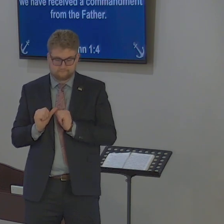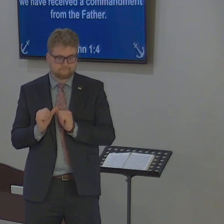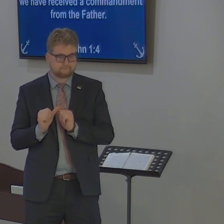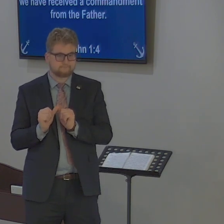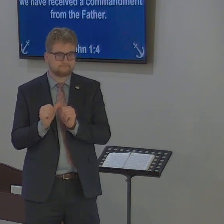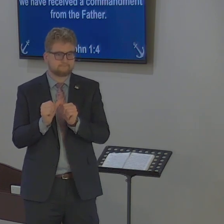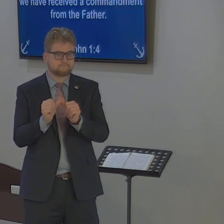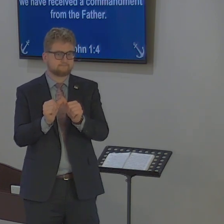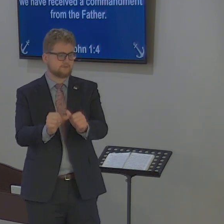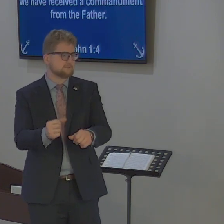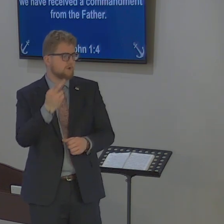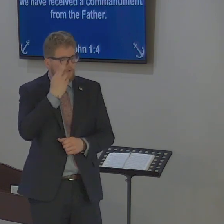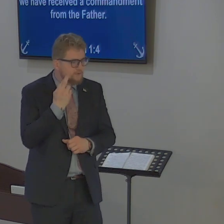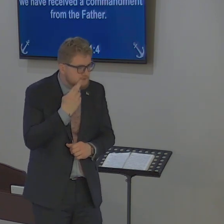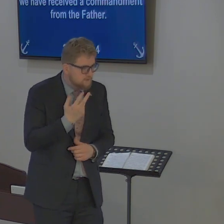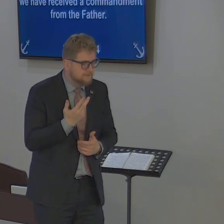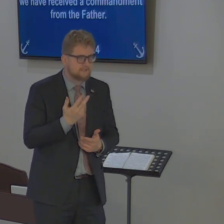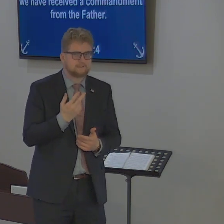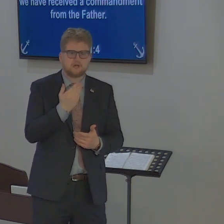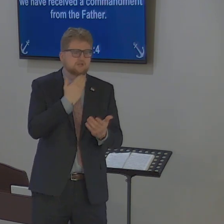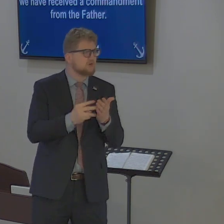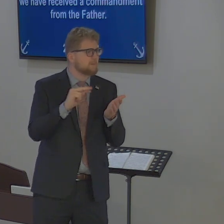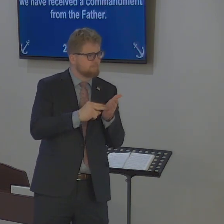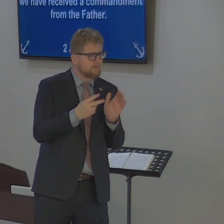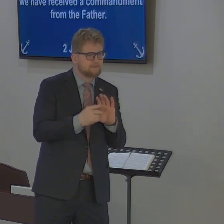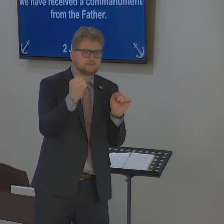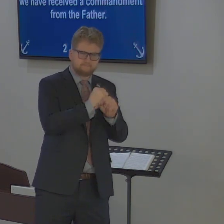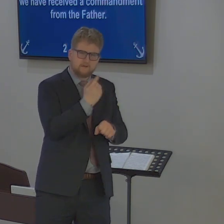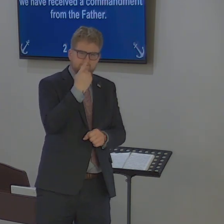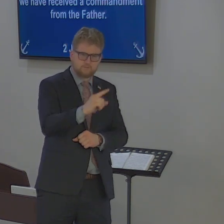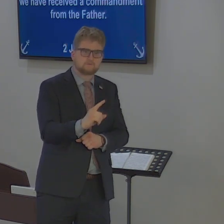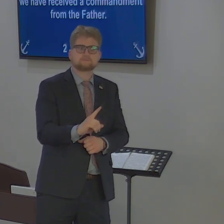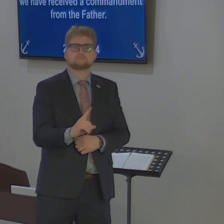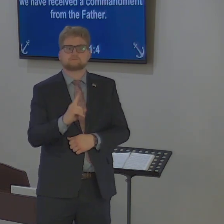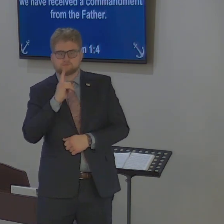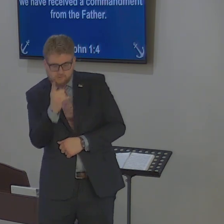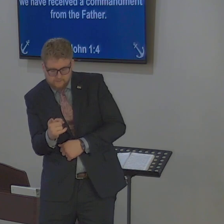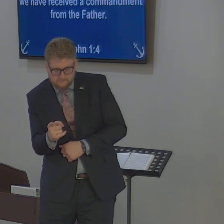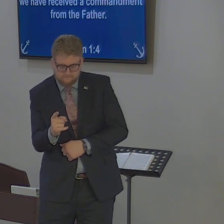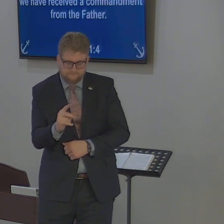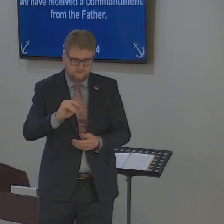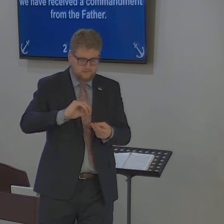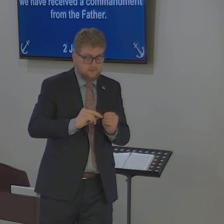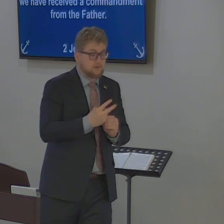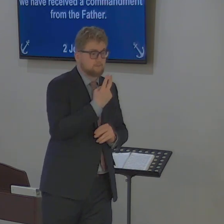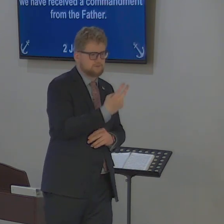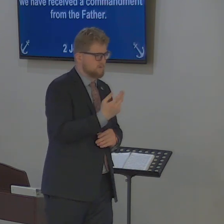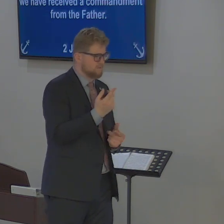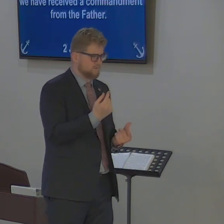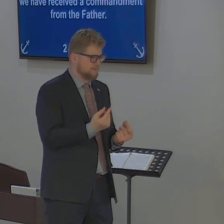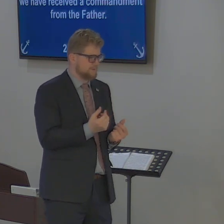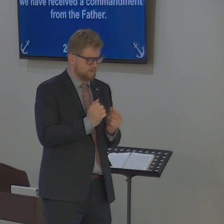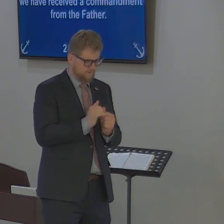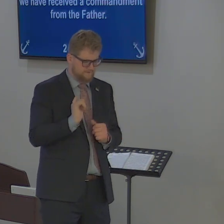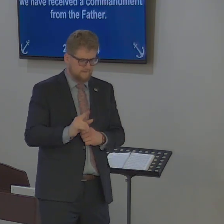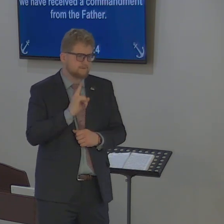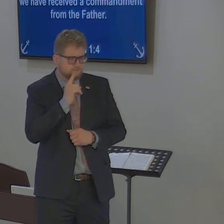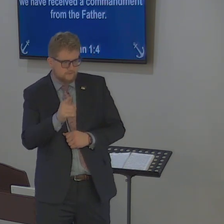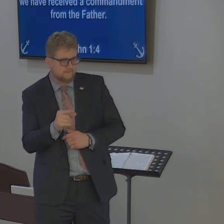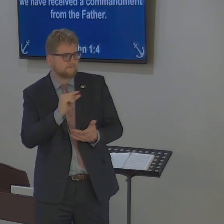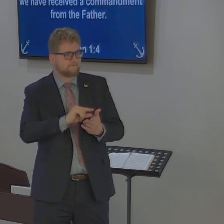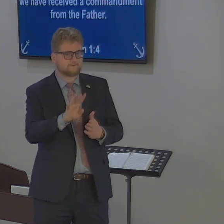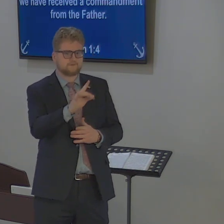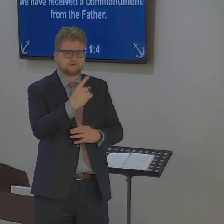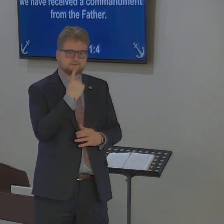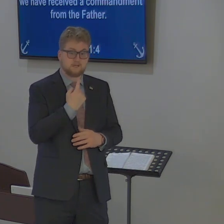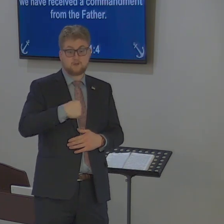There's a cause. It's a good purpose for us to fight for. It's truth. Number 2, What do we do with that truth? Verse 4 tells us we walk in